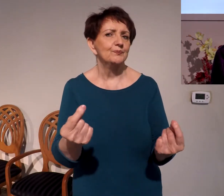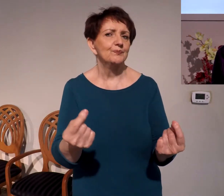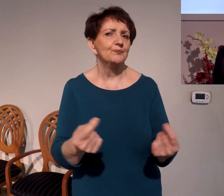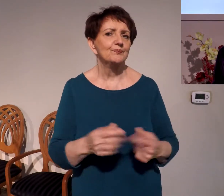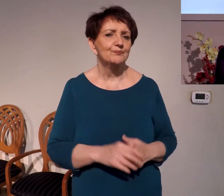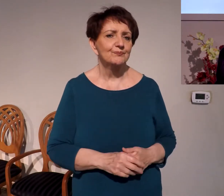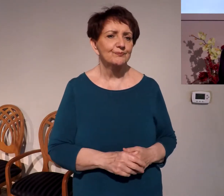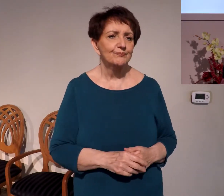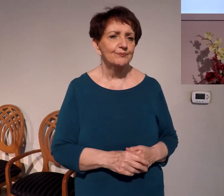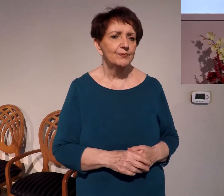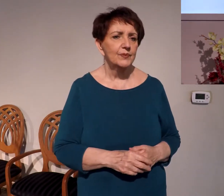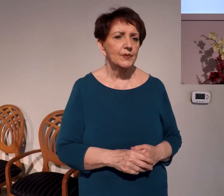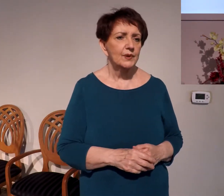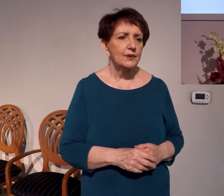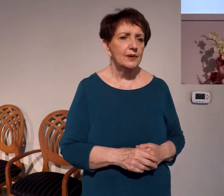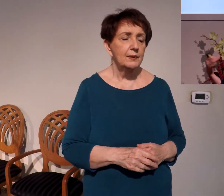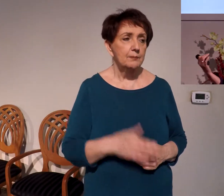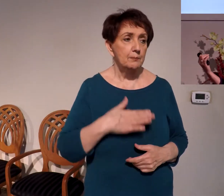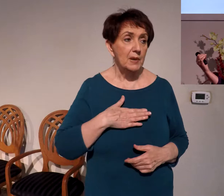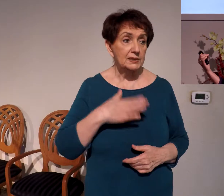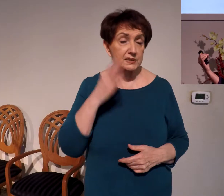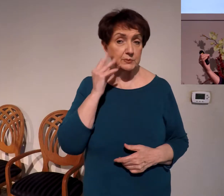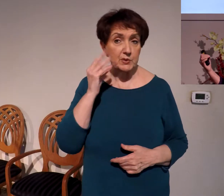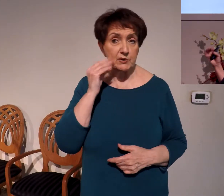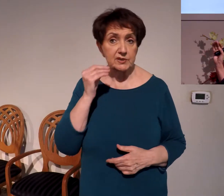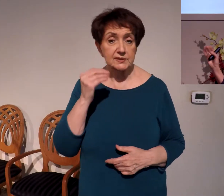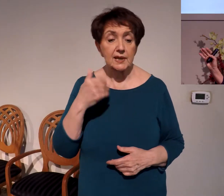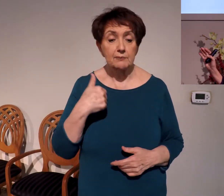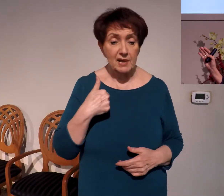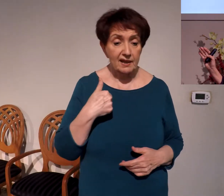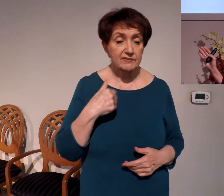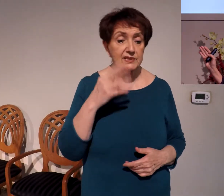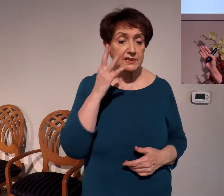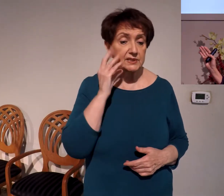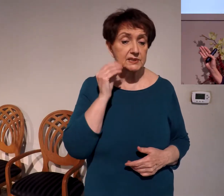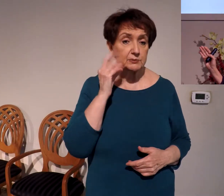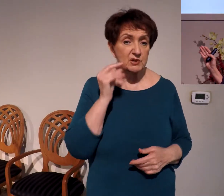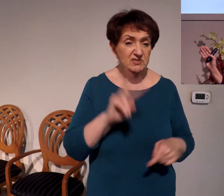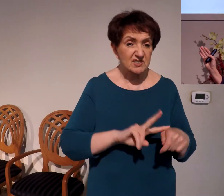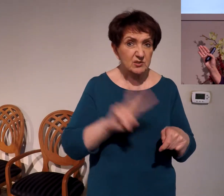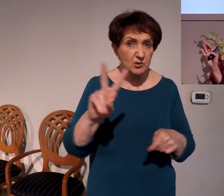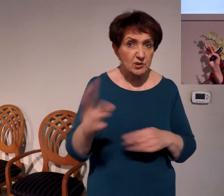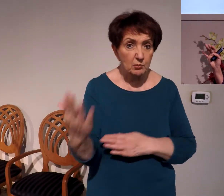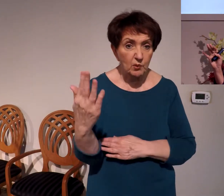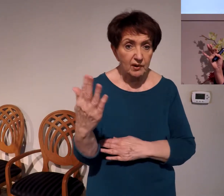Why? Because usually my experience is I'm having that experience at 2 o'clock in the morning.